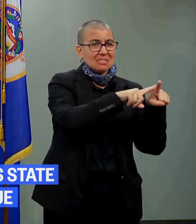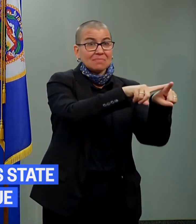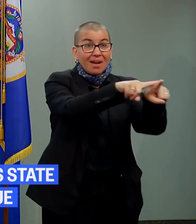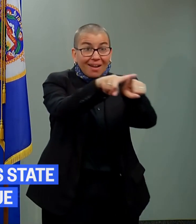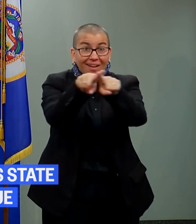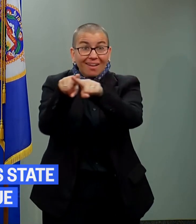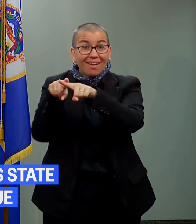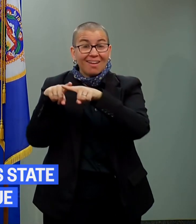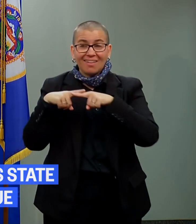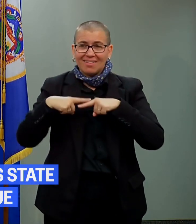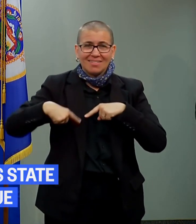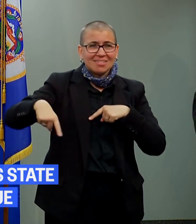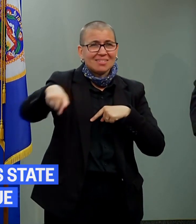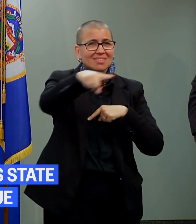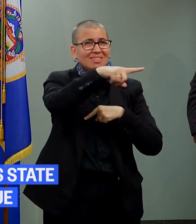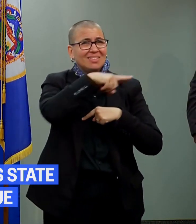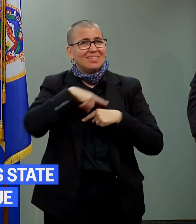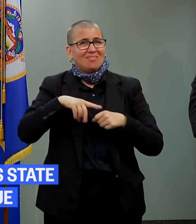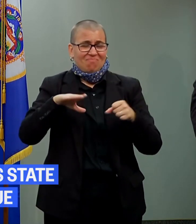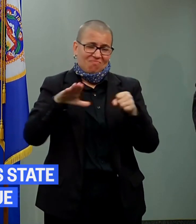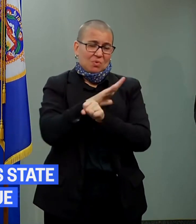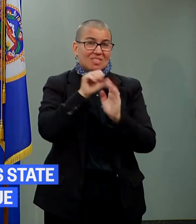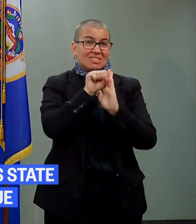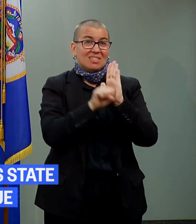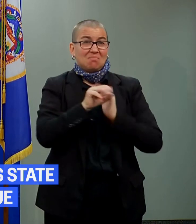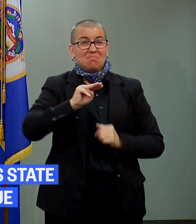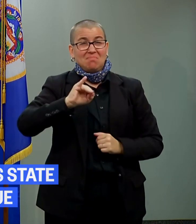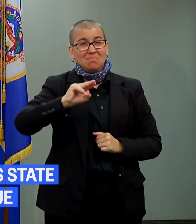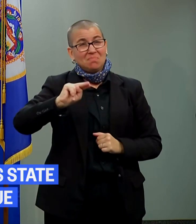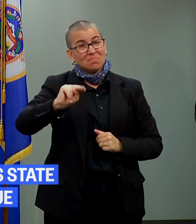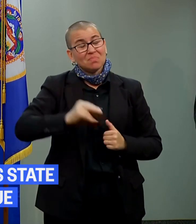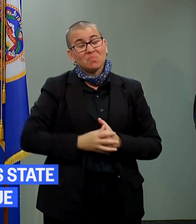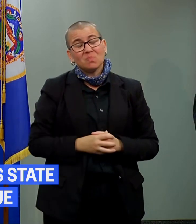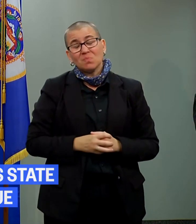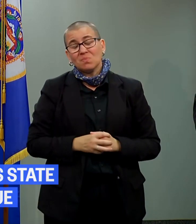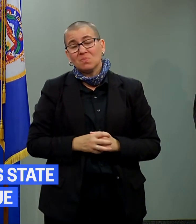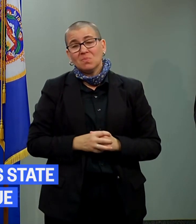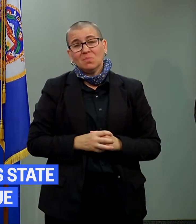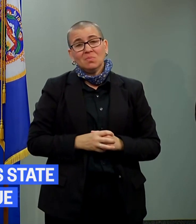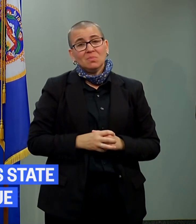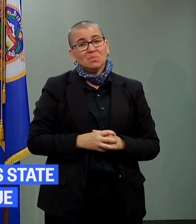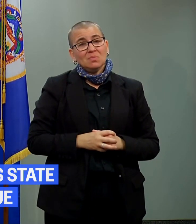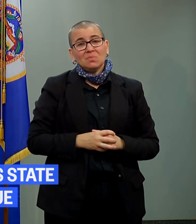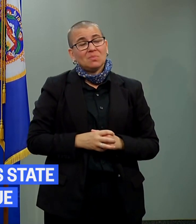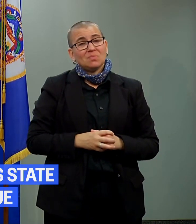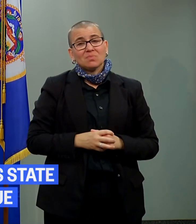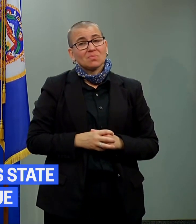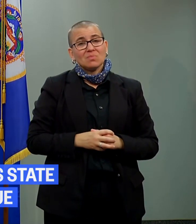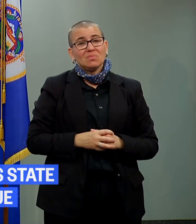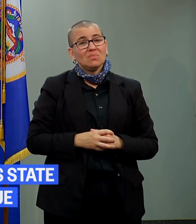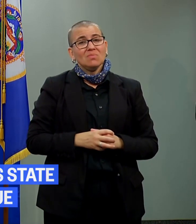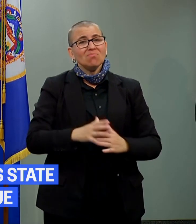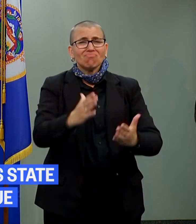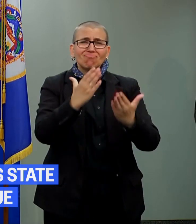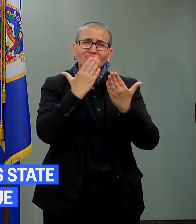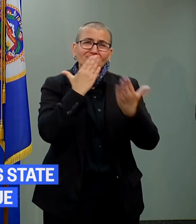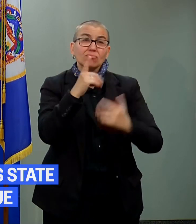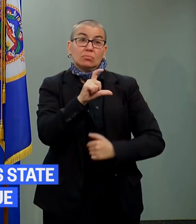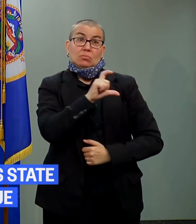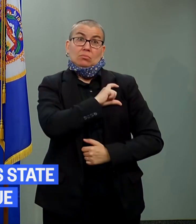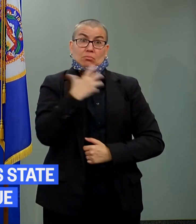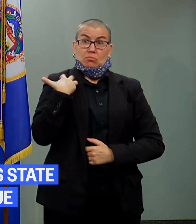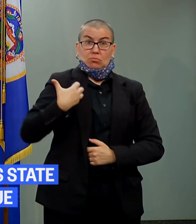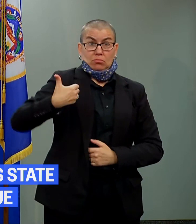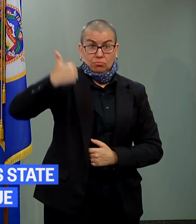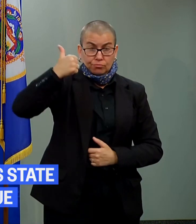of our organization all across Minnesota with allied agencies. I cannot thank enough the police chiefs and the sheriffs